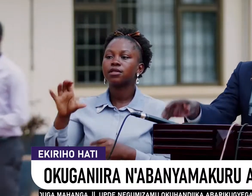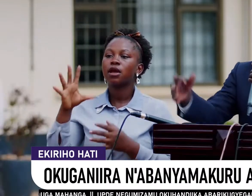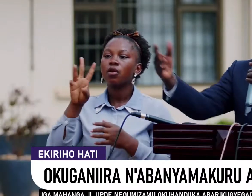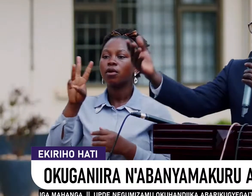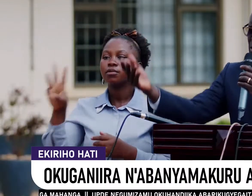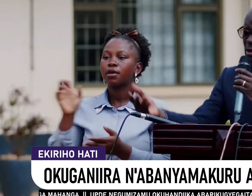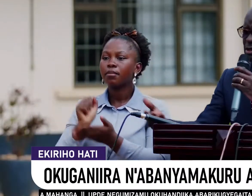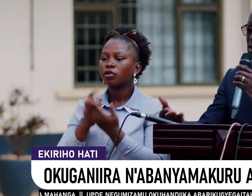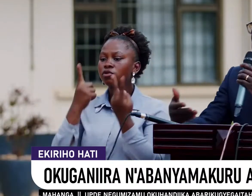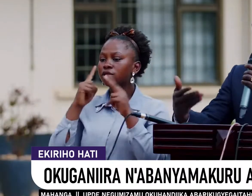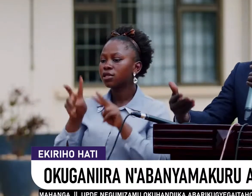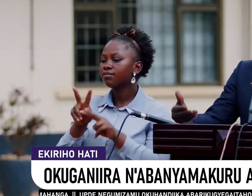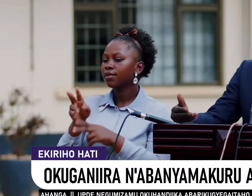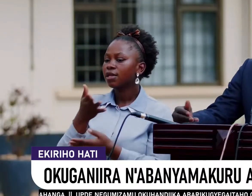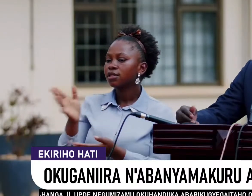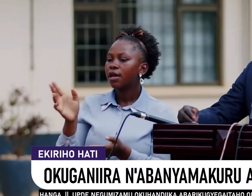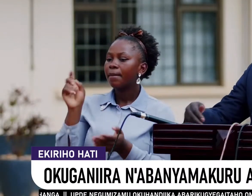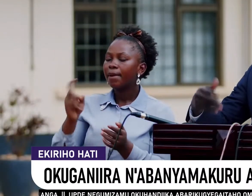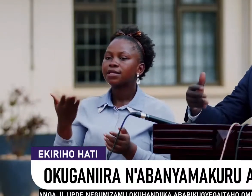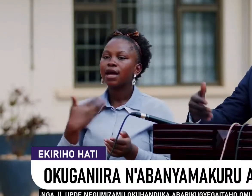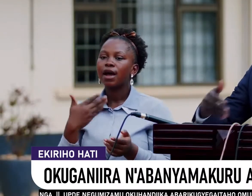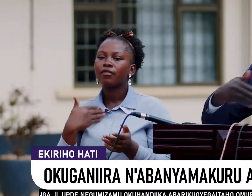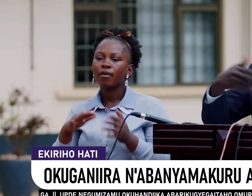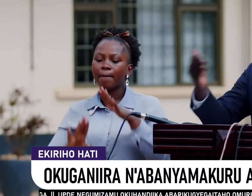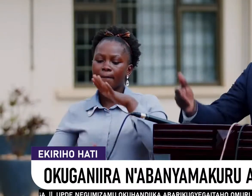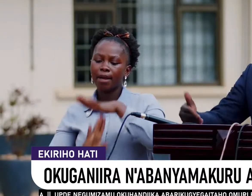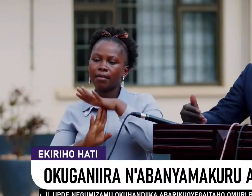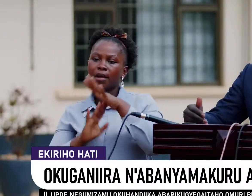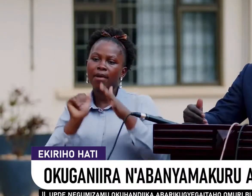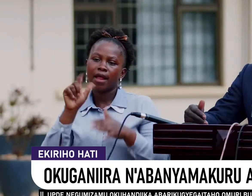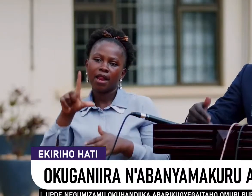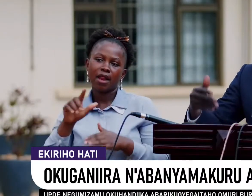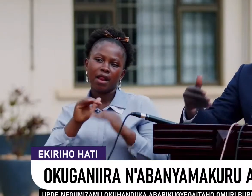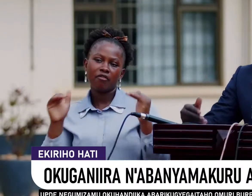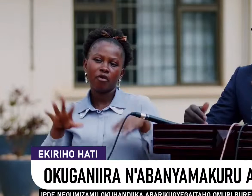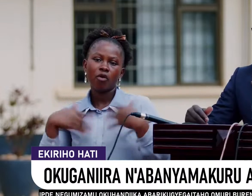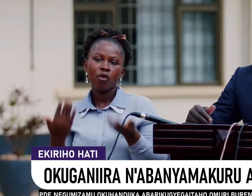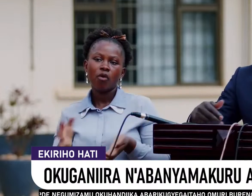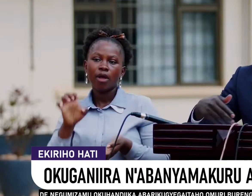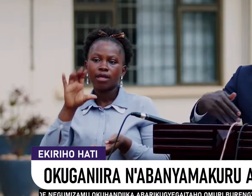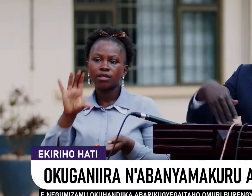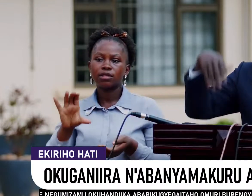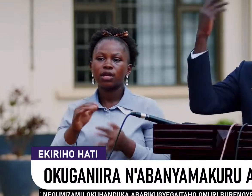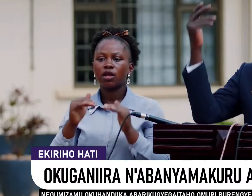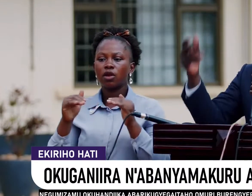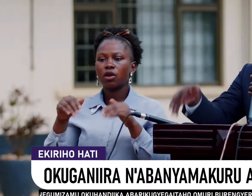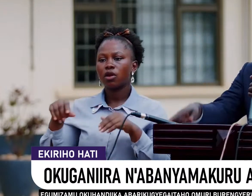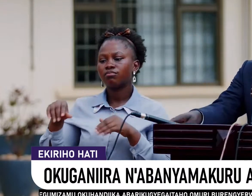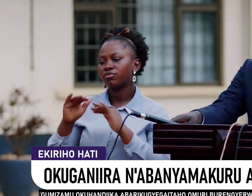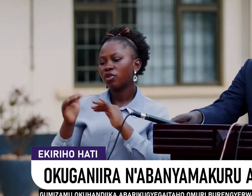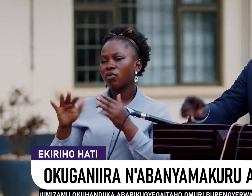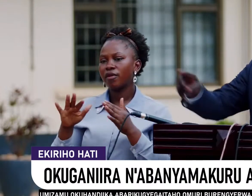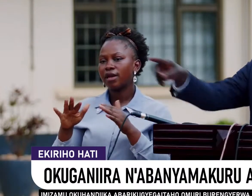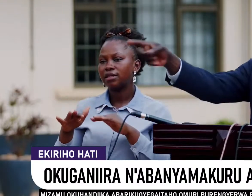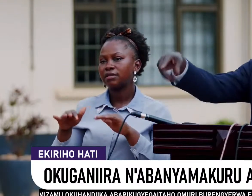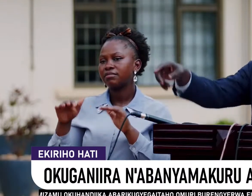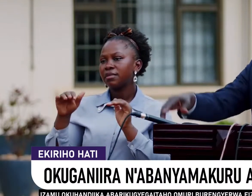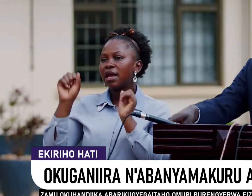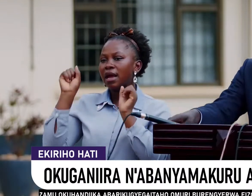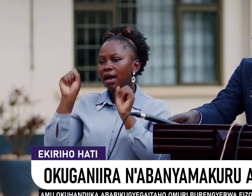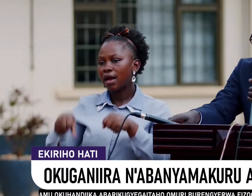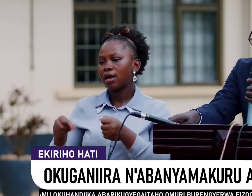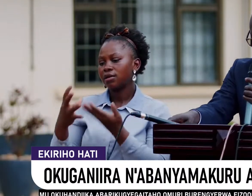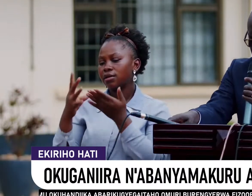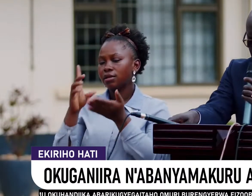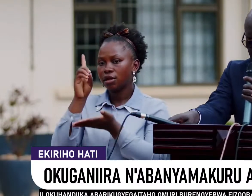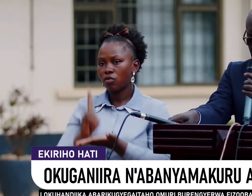think since these ones are supposed to have minimum A level or its equivalent or above, they can download from